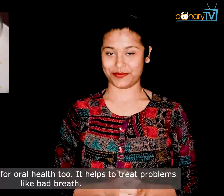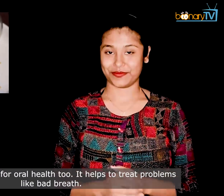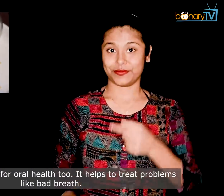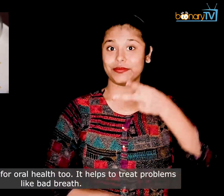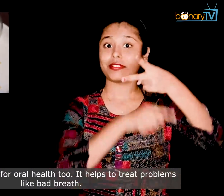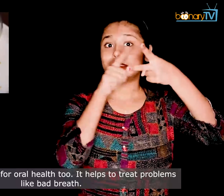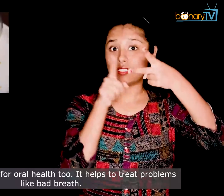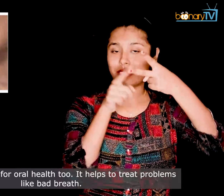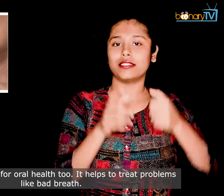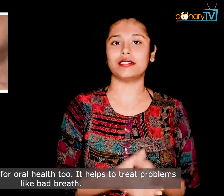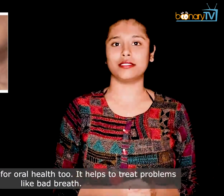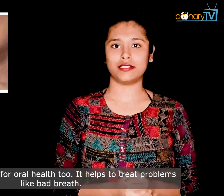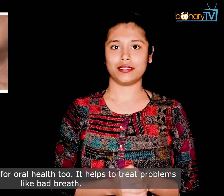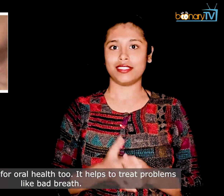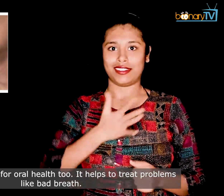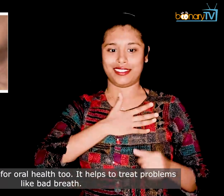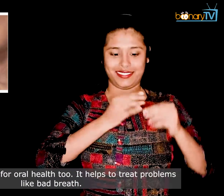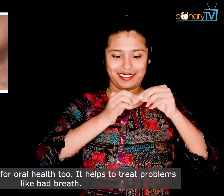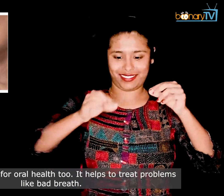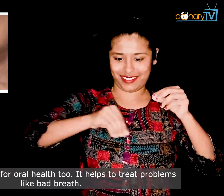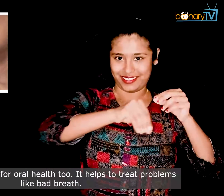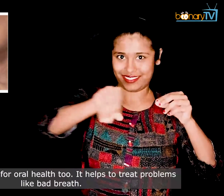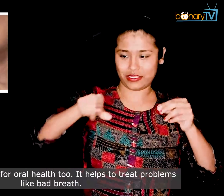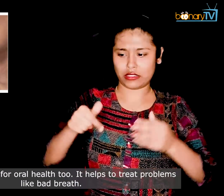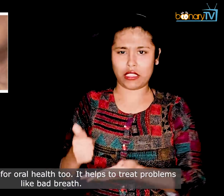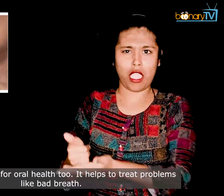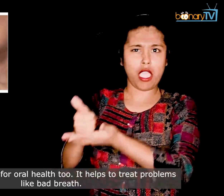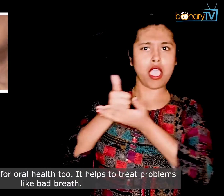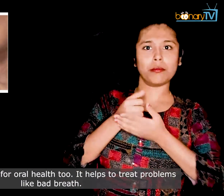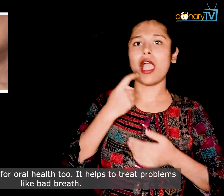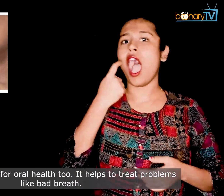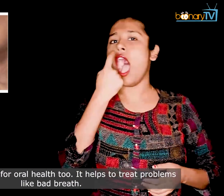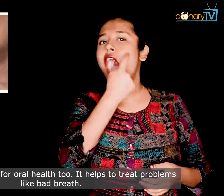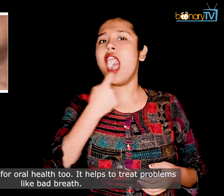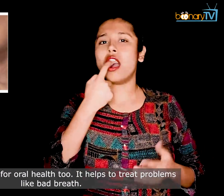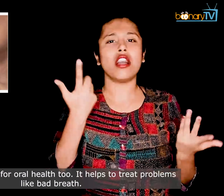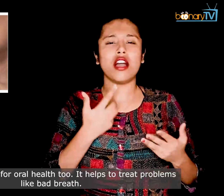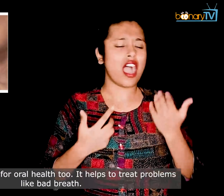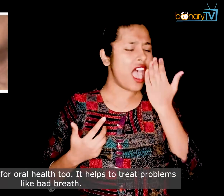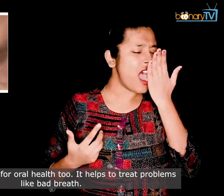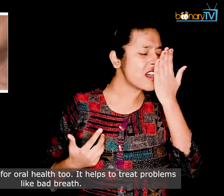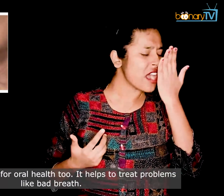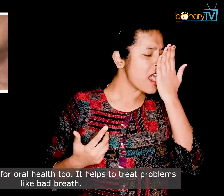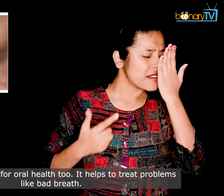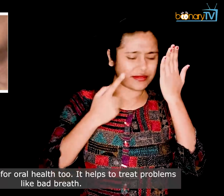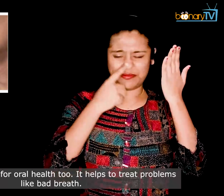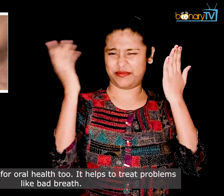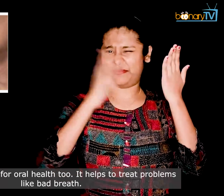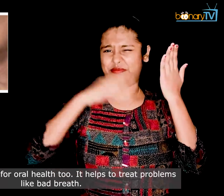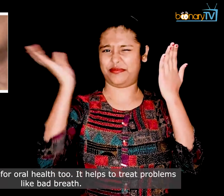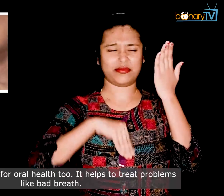Coriander is good for oral health too. It helps to treat problems like bad